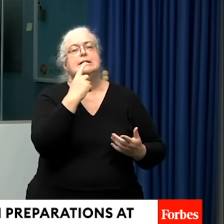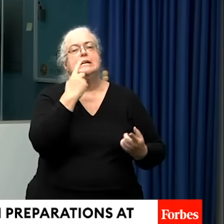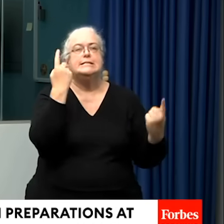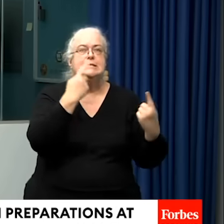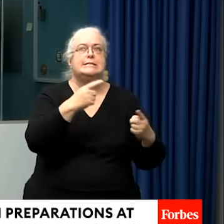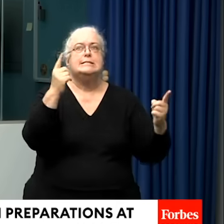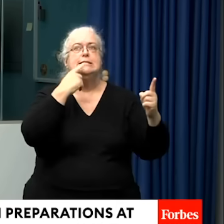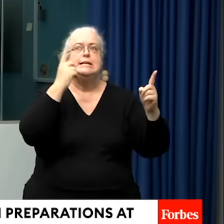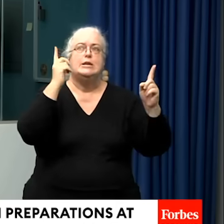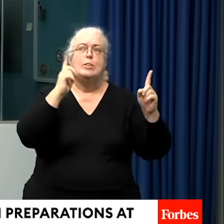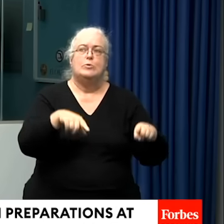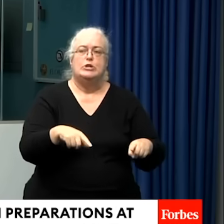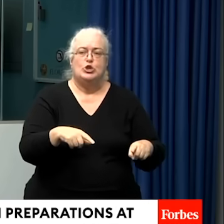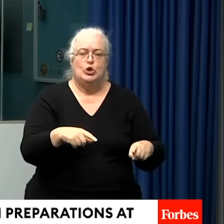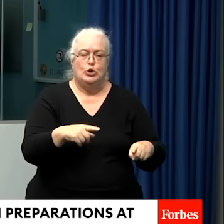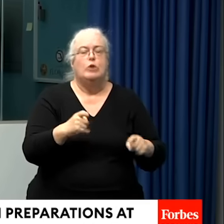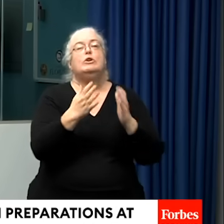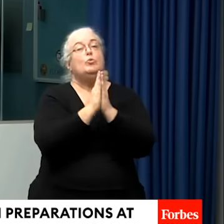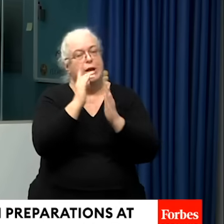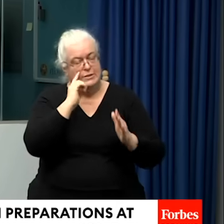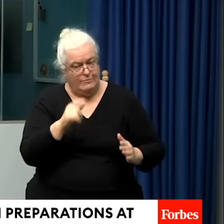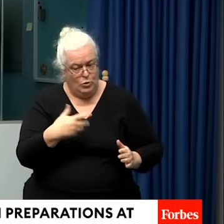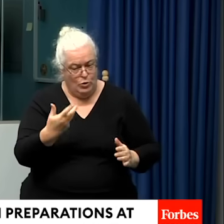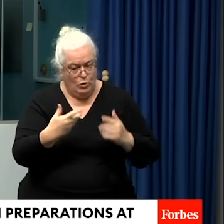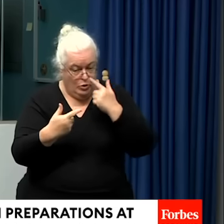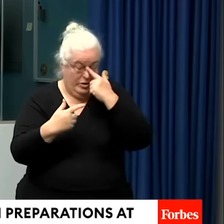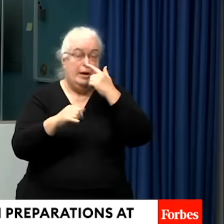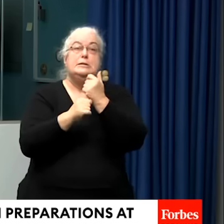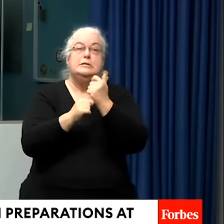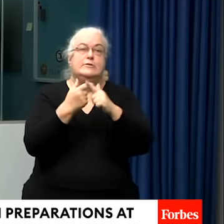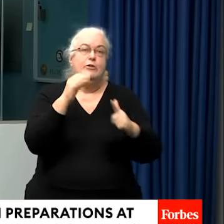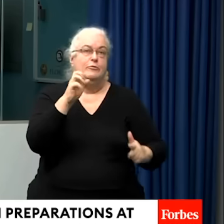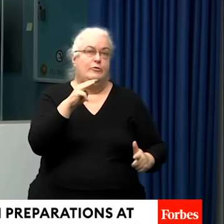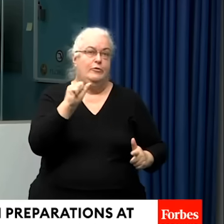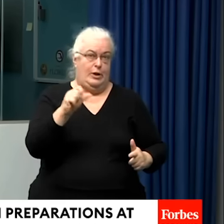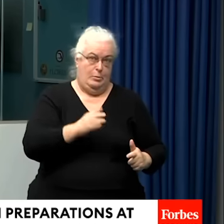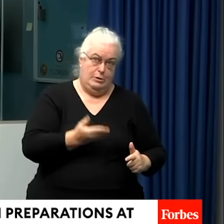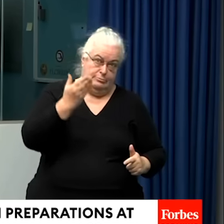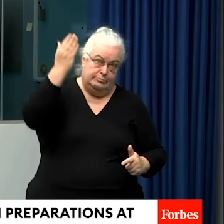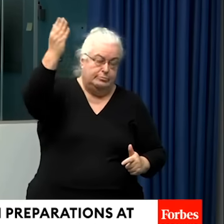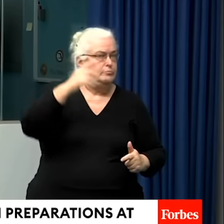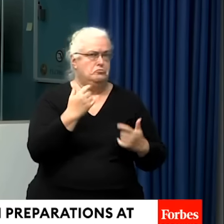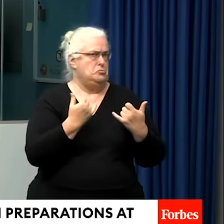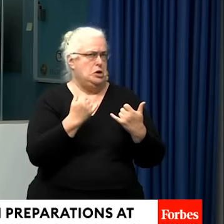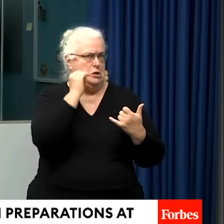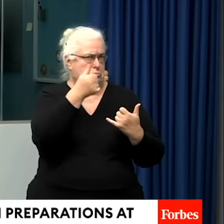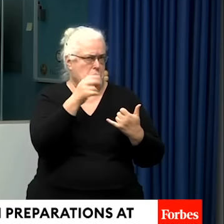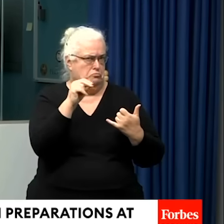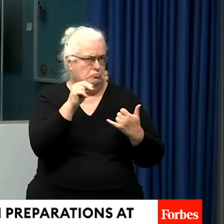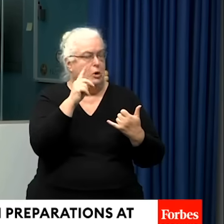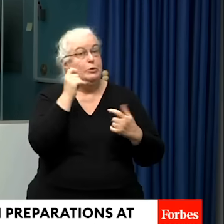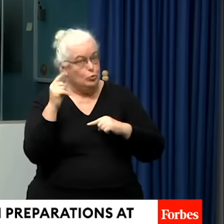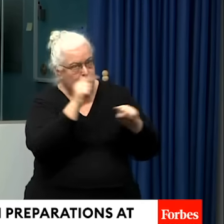should say declaration, but a request for assistance from FEMA going up. It will not be today. It won't be tomorrow, because we've got to go